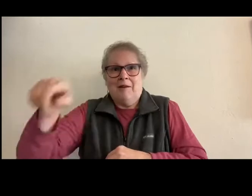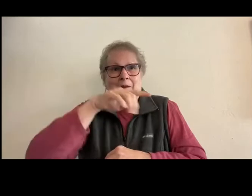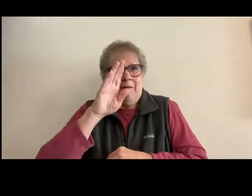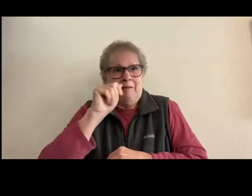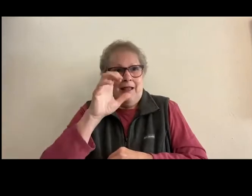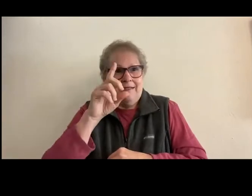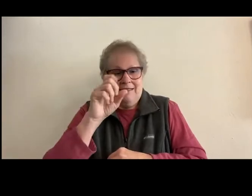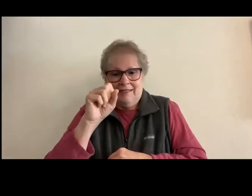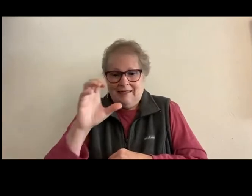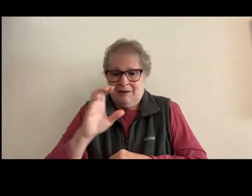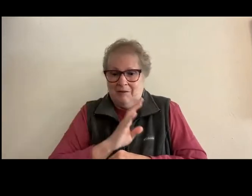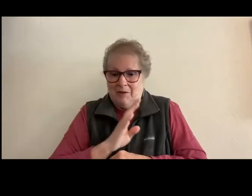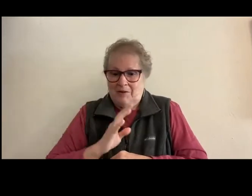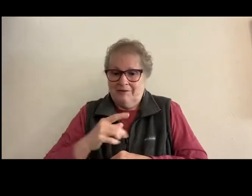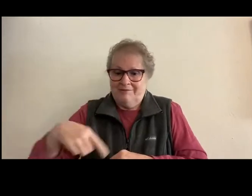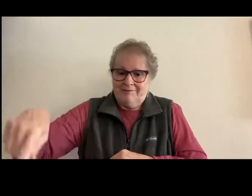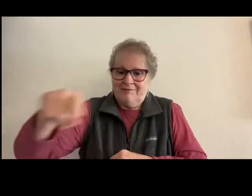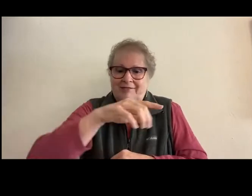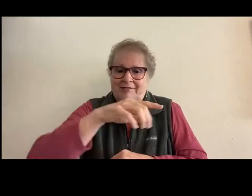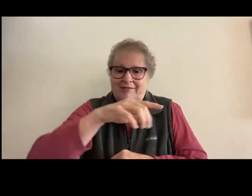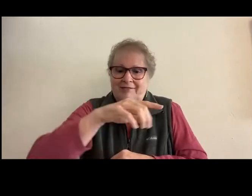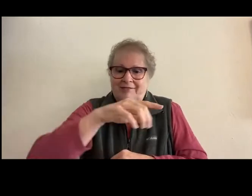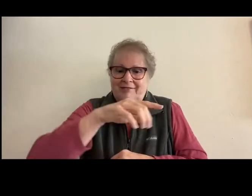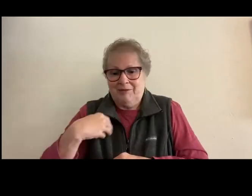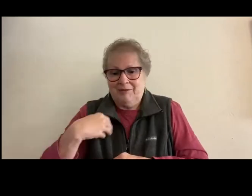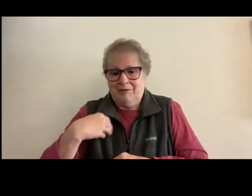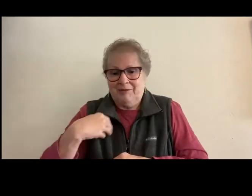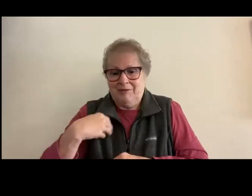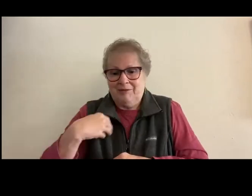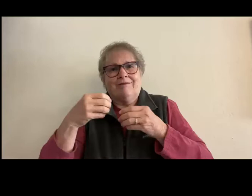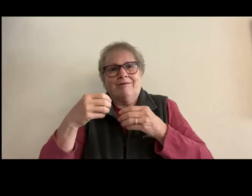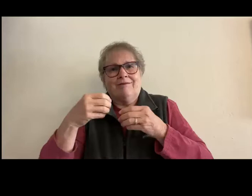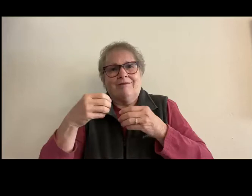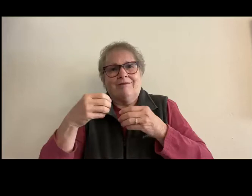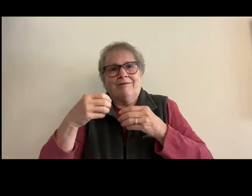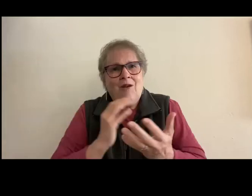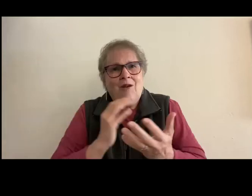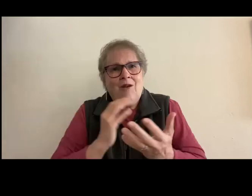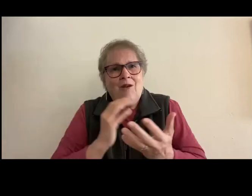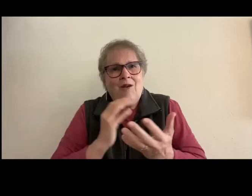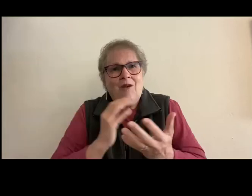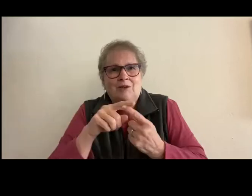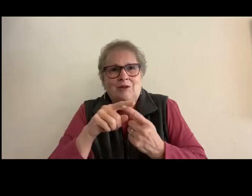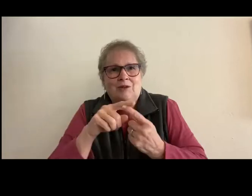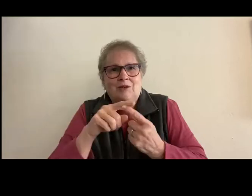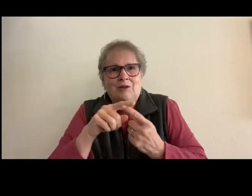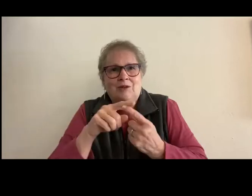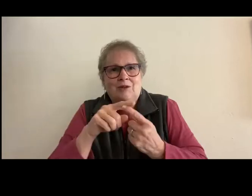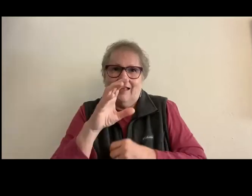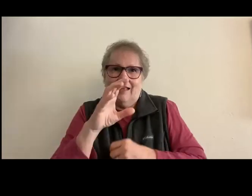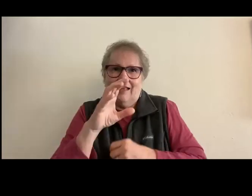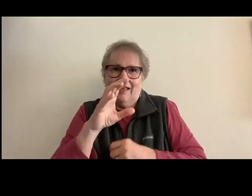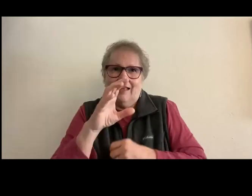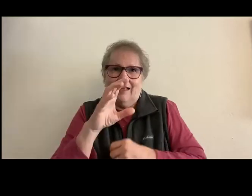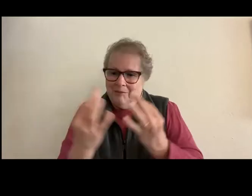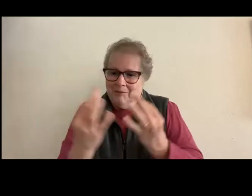On behalf of the Bay Area Coalition of Seniors, I'd like to give our love to